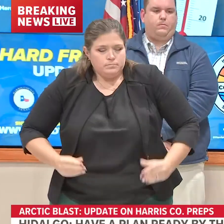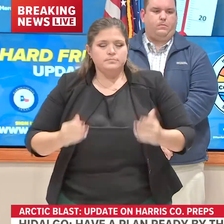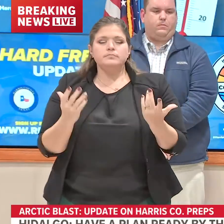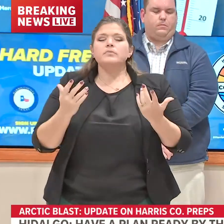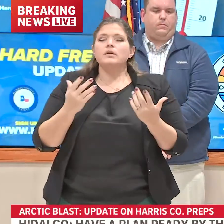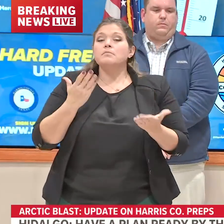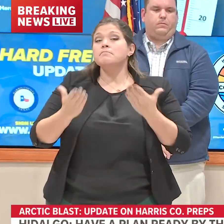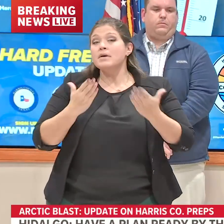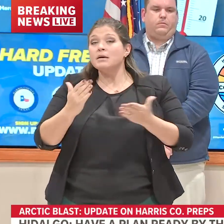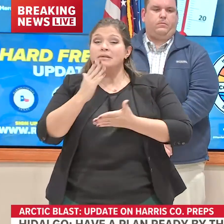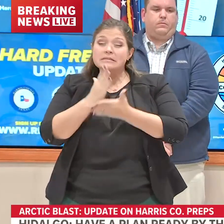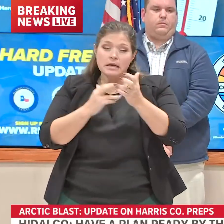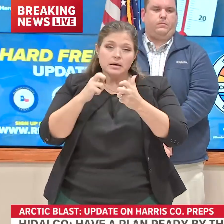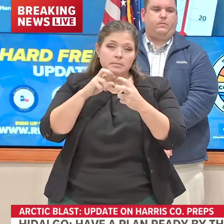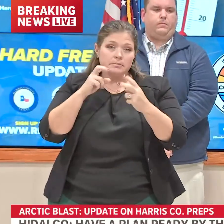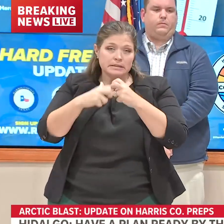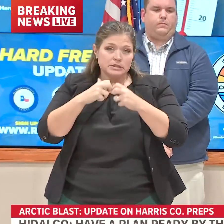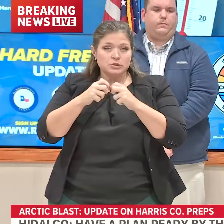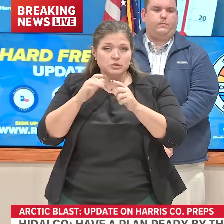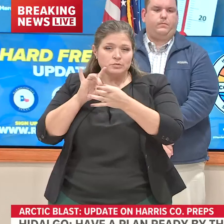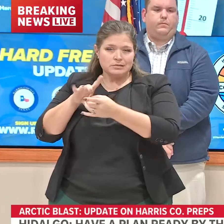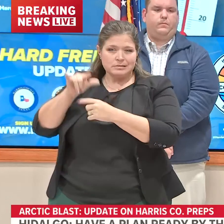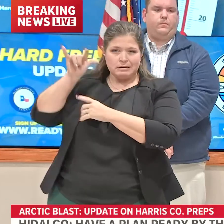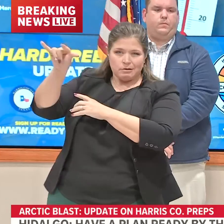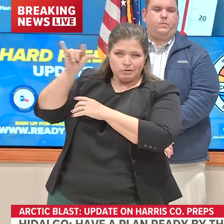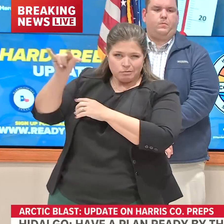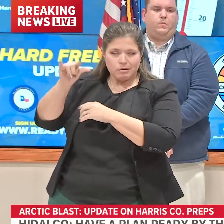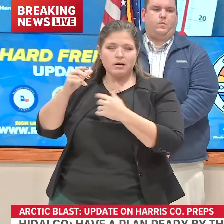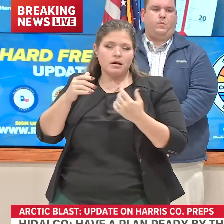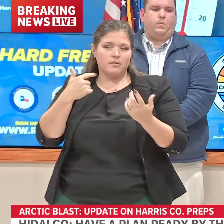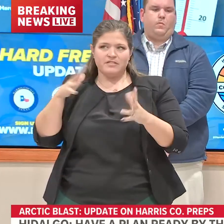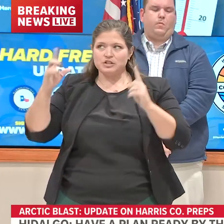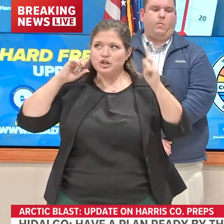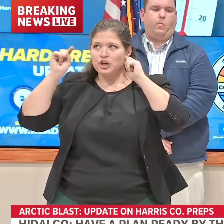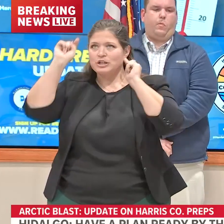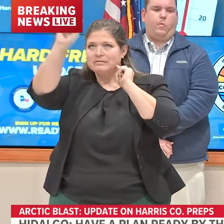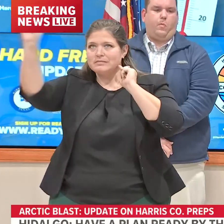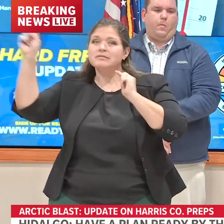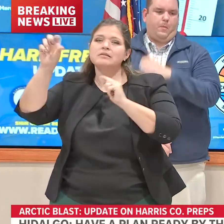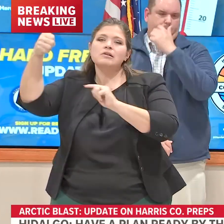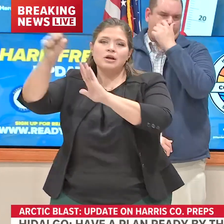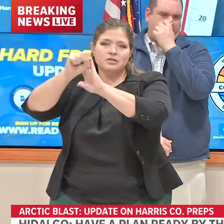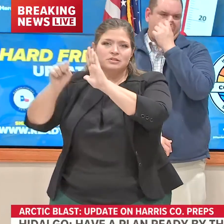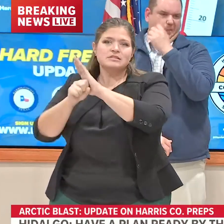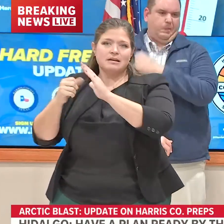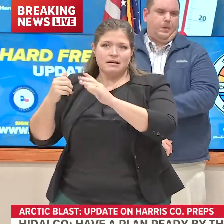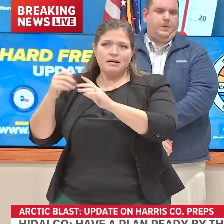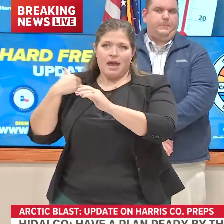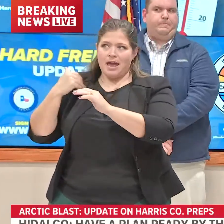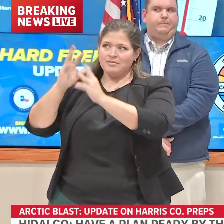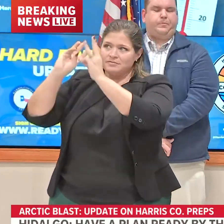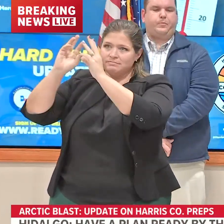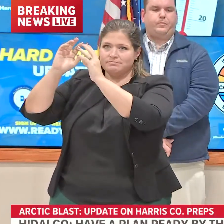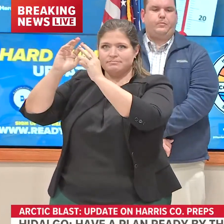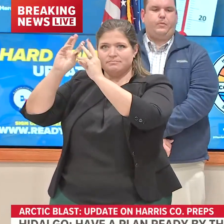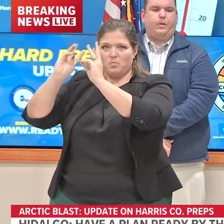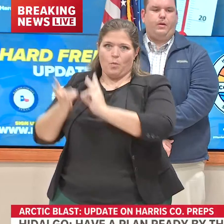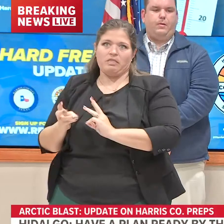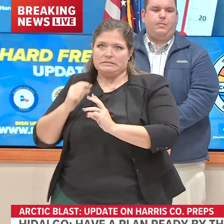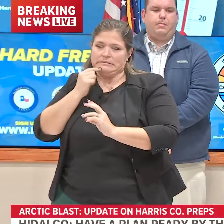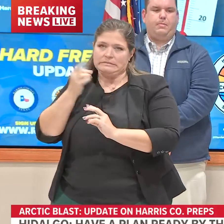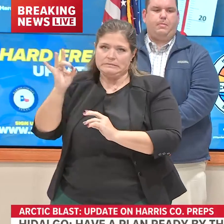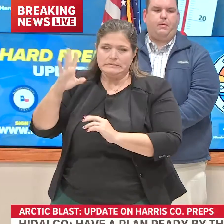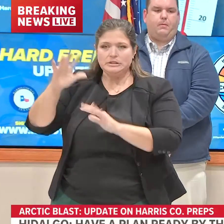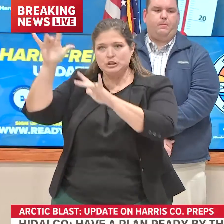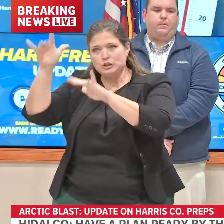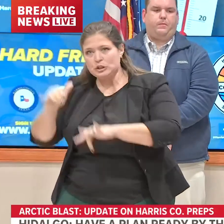be issues with airline travel. Obviously, we've already heard about that, particularly if other states are facing significant winter weather like snow and ice, especially if you're